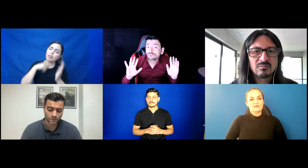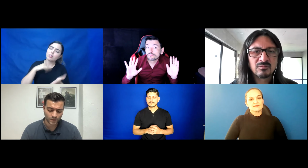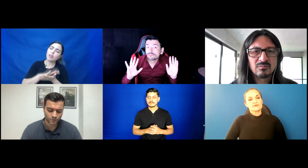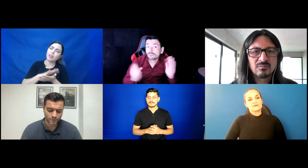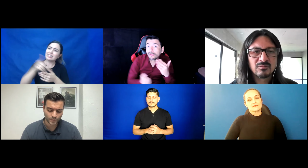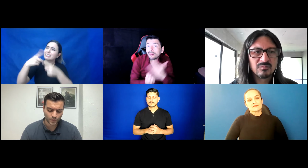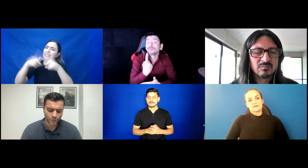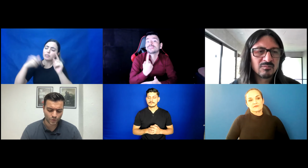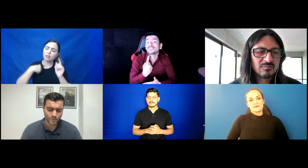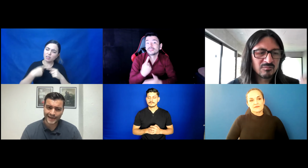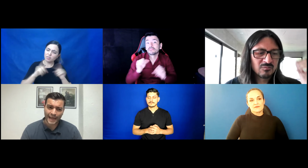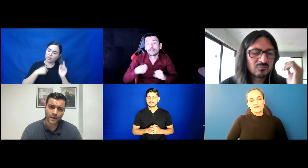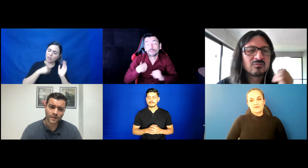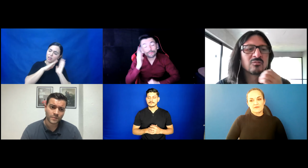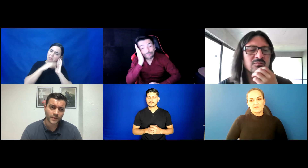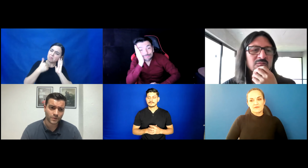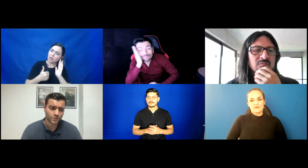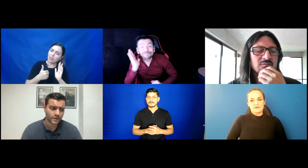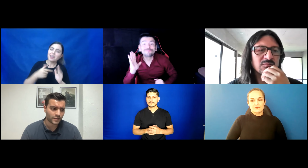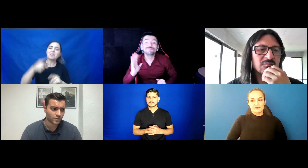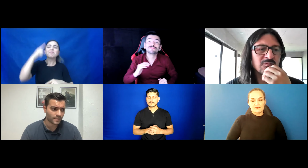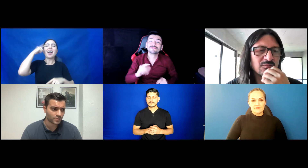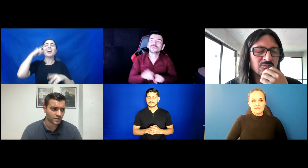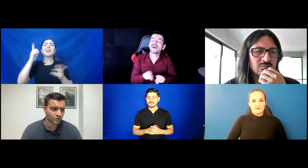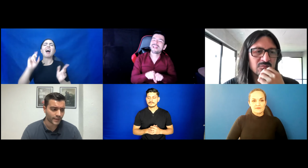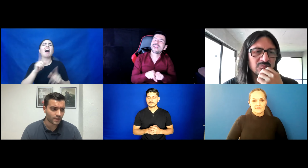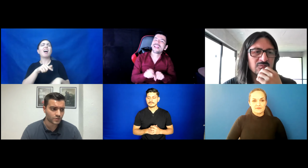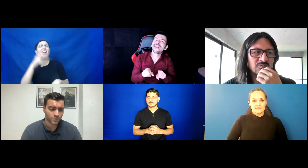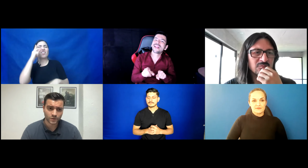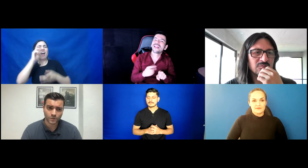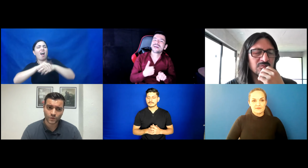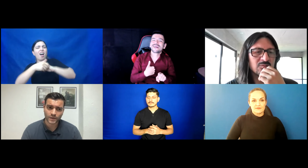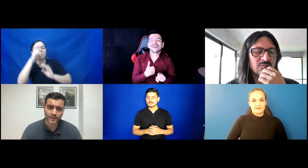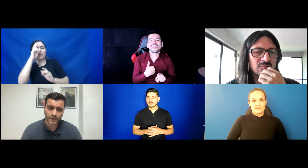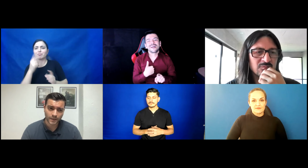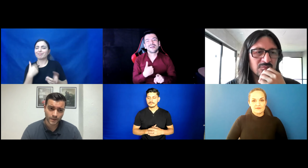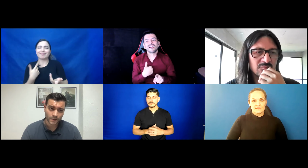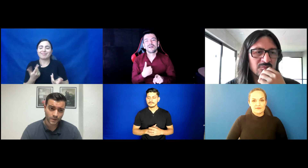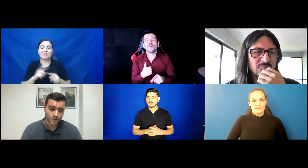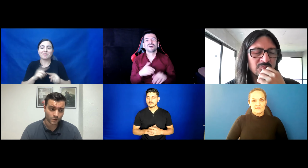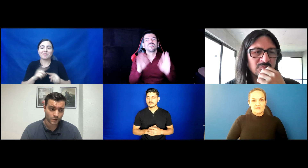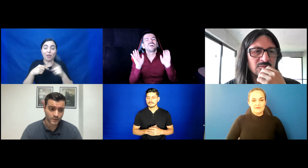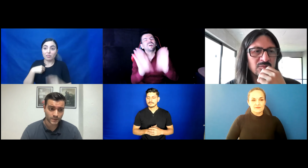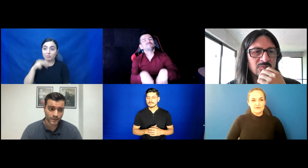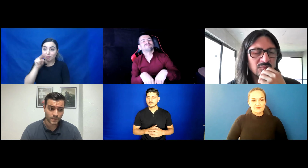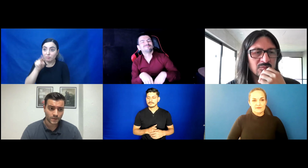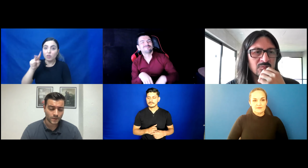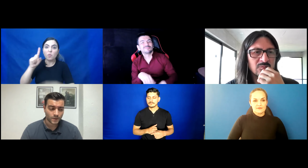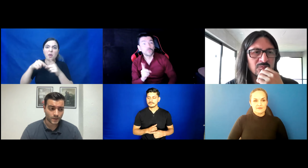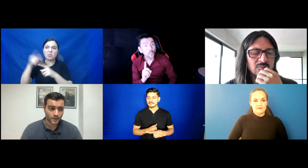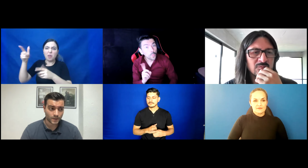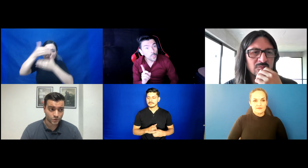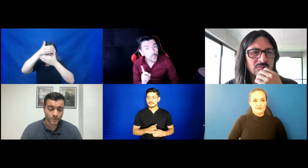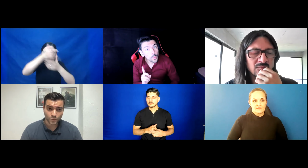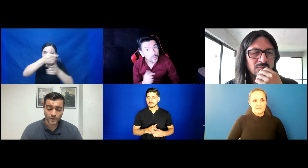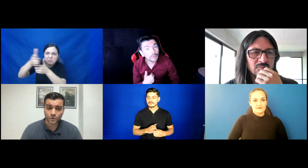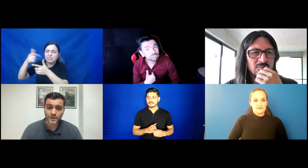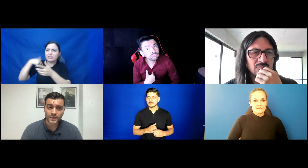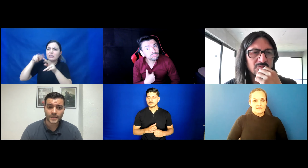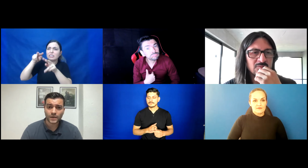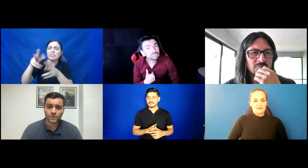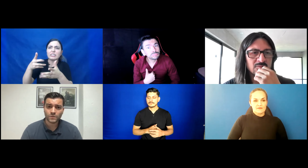I also do what I do because I want to be able to sleep at night. And this may be a rather banal remark, but I've worked